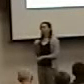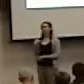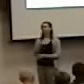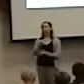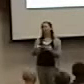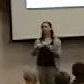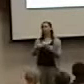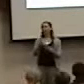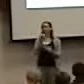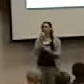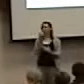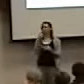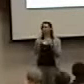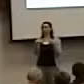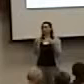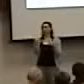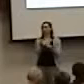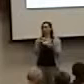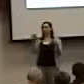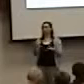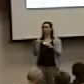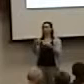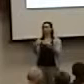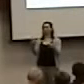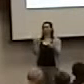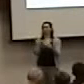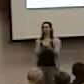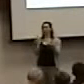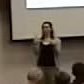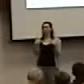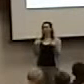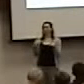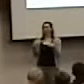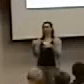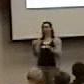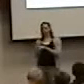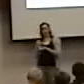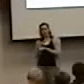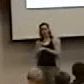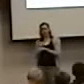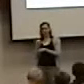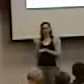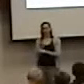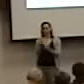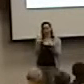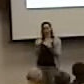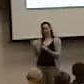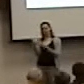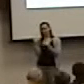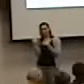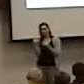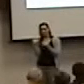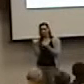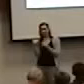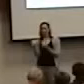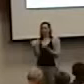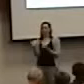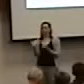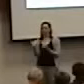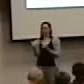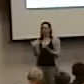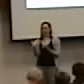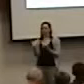understand that when we are doing things, we have functions to carry out. But my function doesn't necessarily make